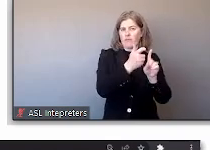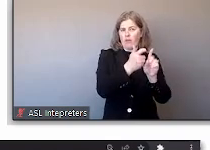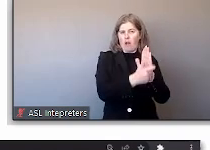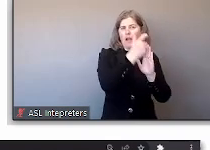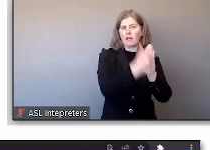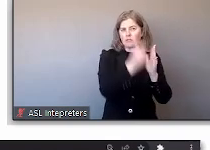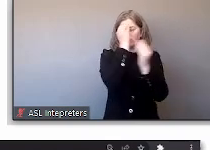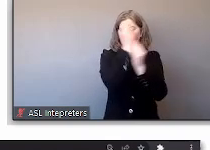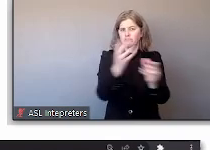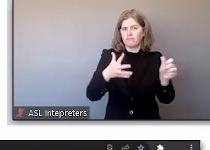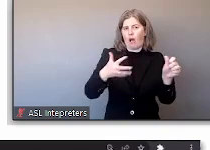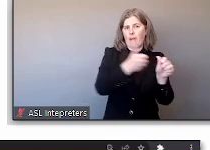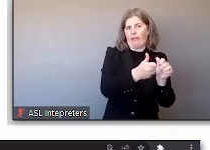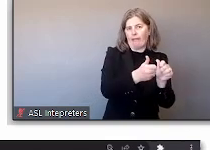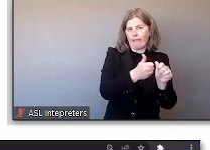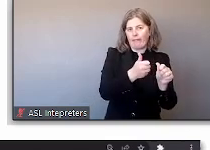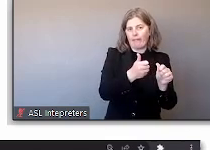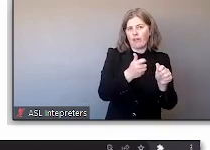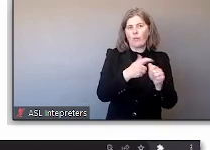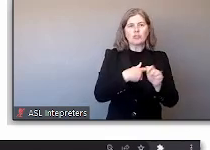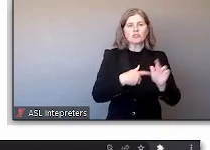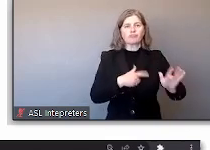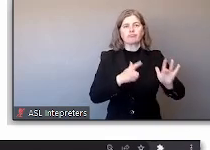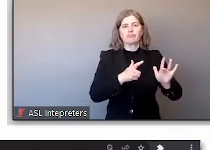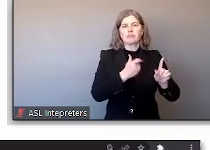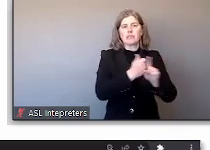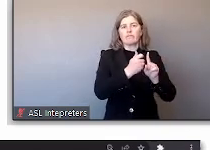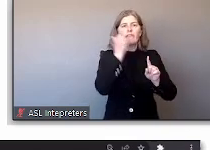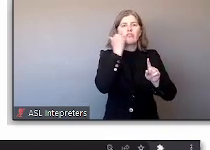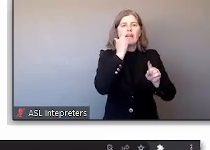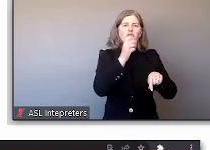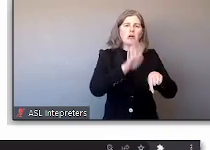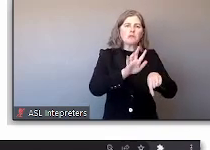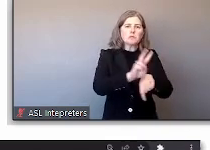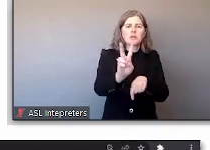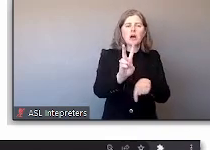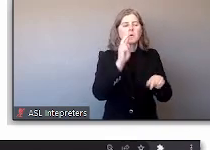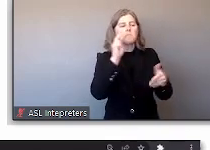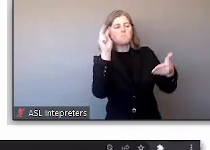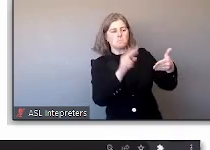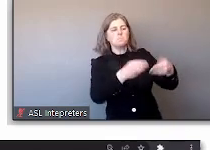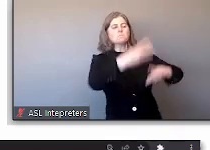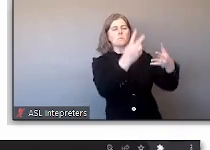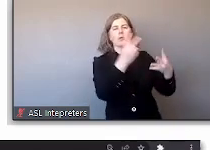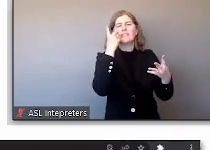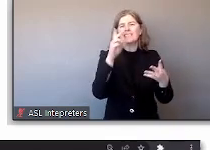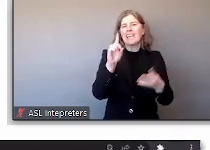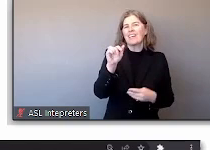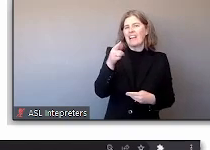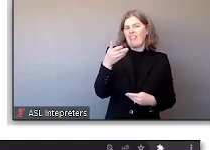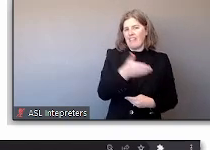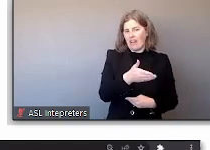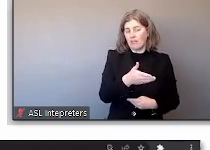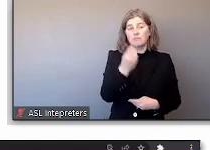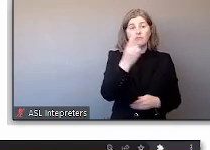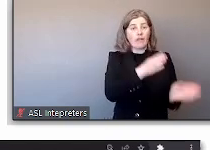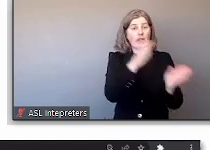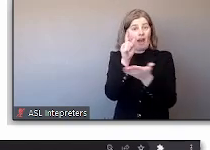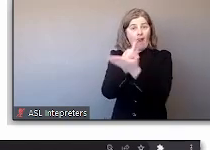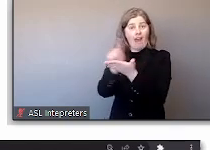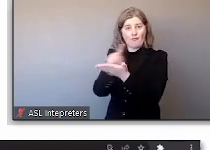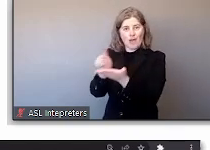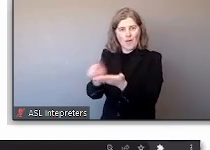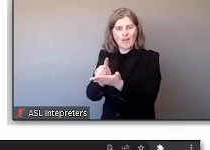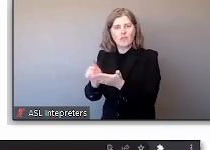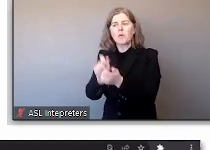will update automatically with a touch of a button each day, and you'll be able to follow the data there. And then on a weekly basis, you